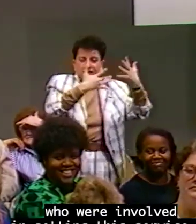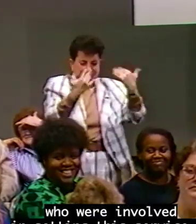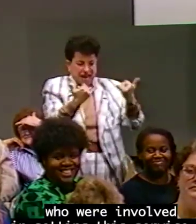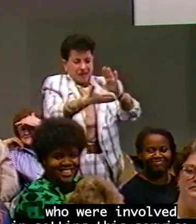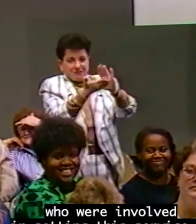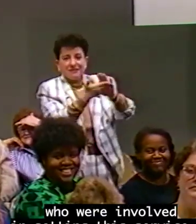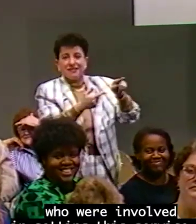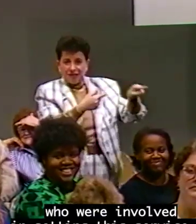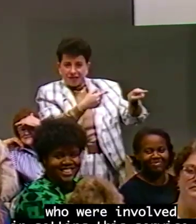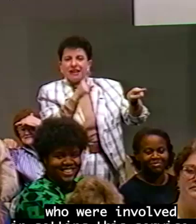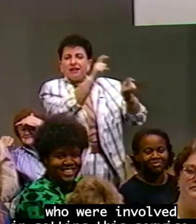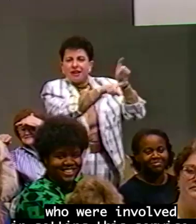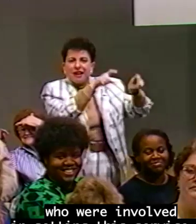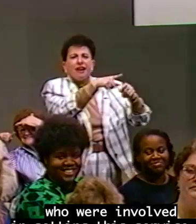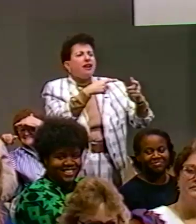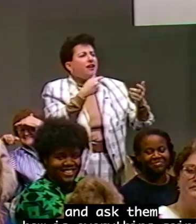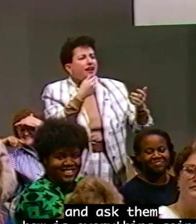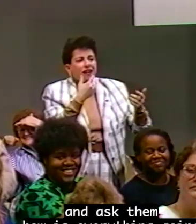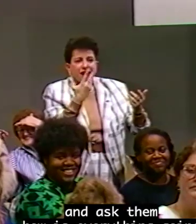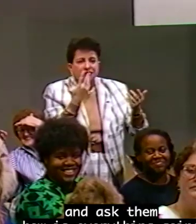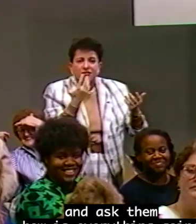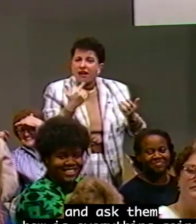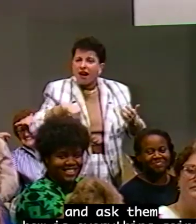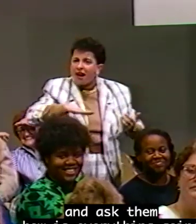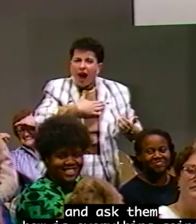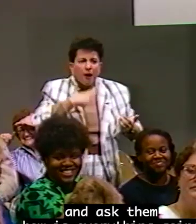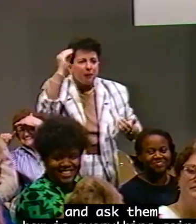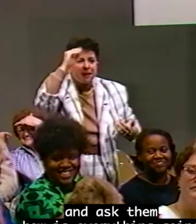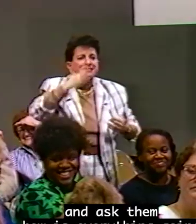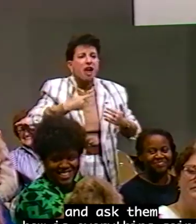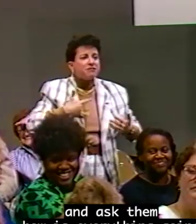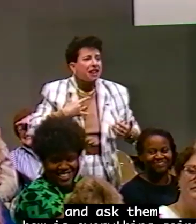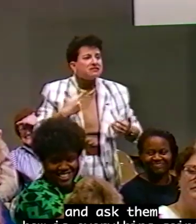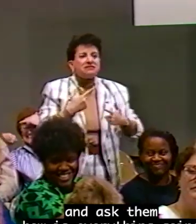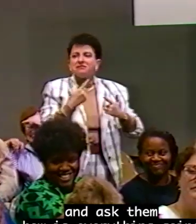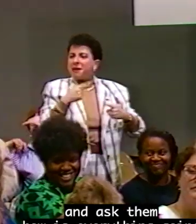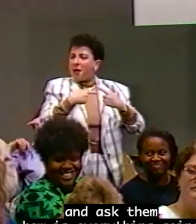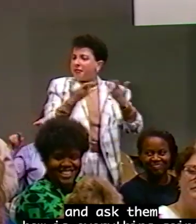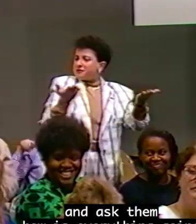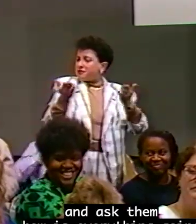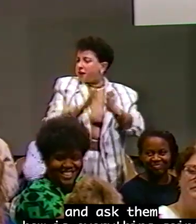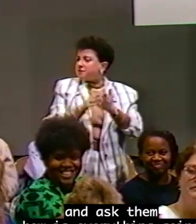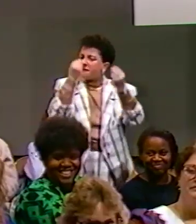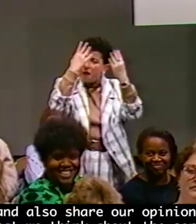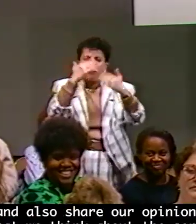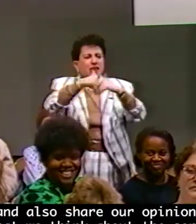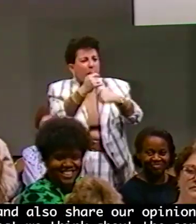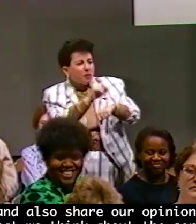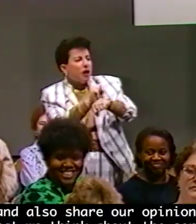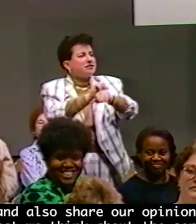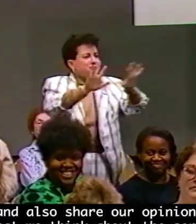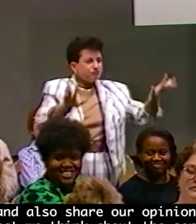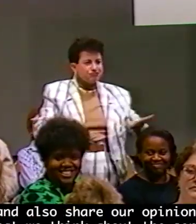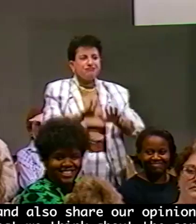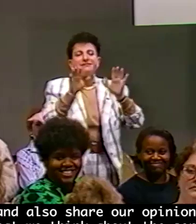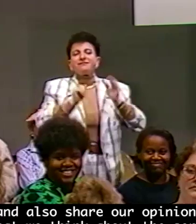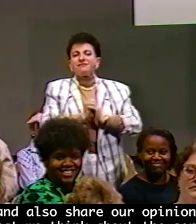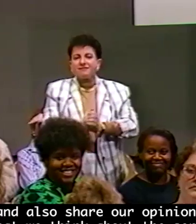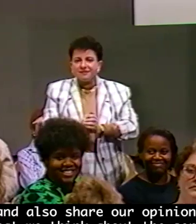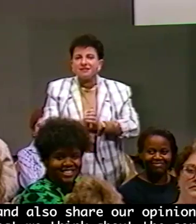who were involved in setting this service up and ask them, how is everything going, and also share our opinions